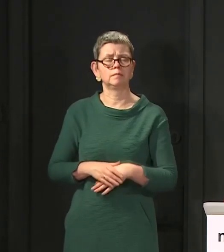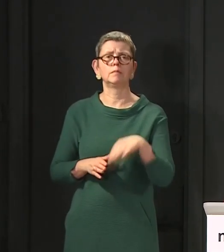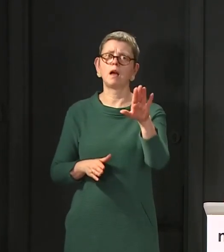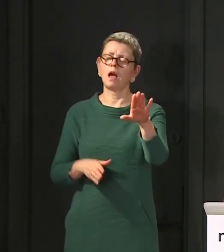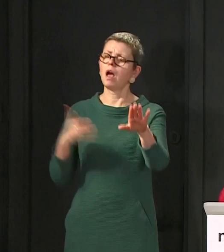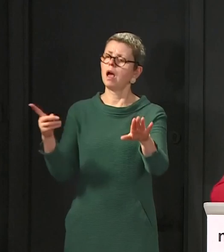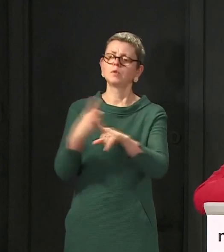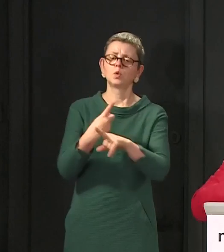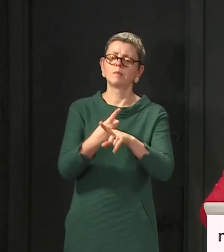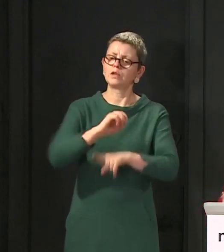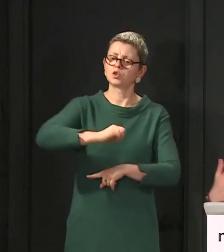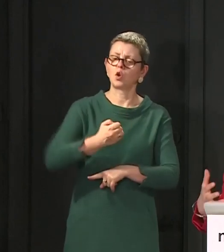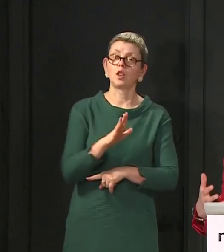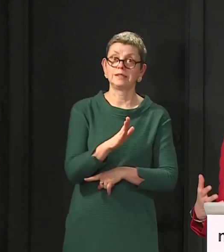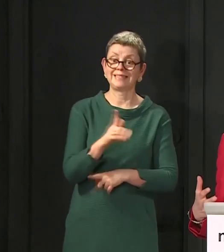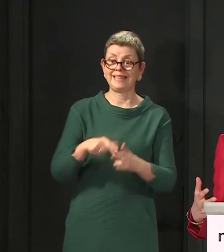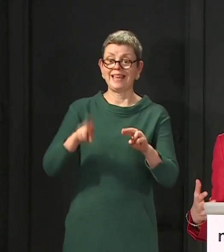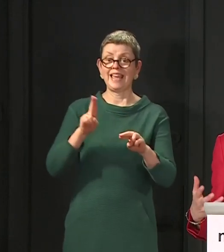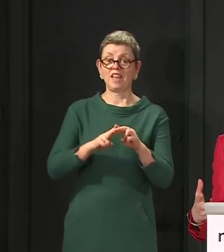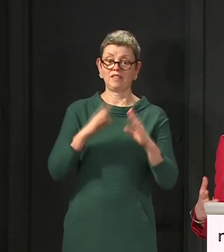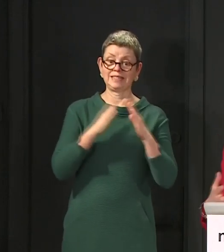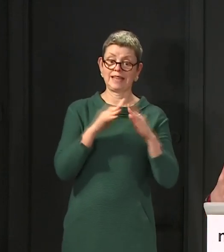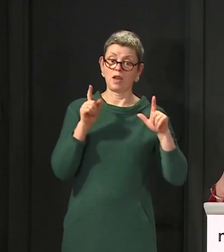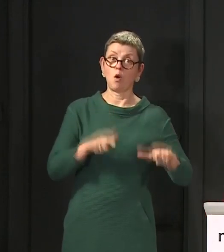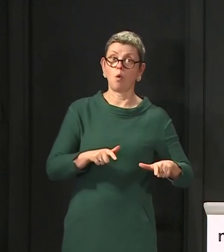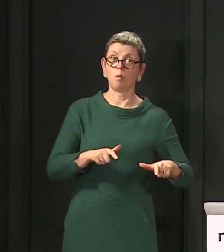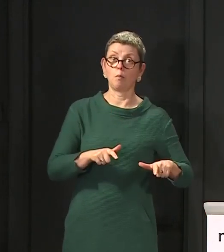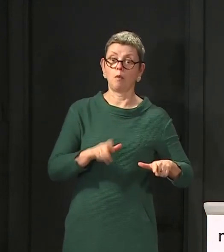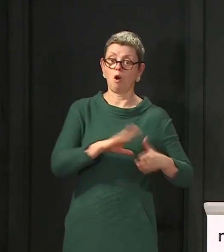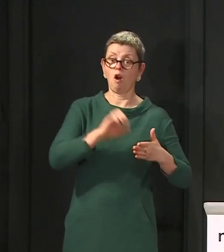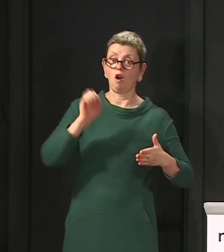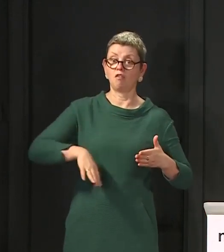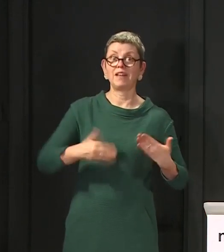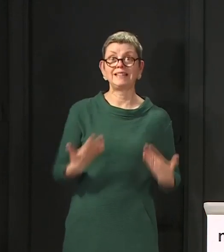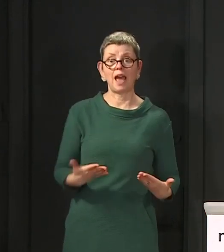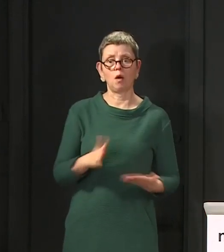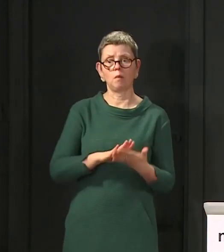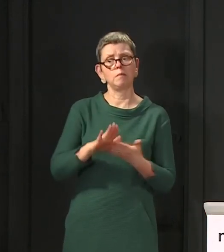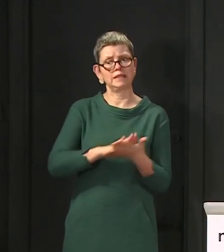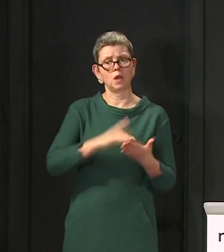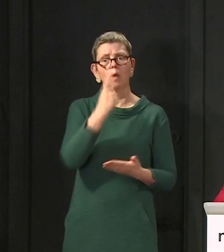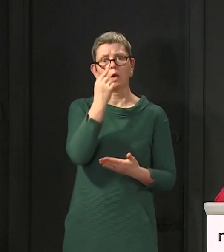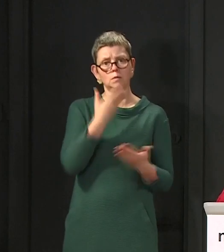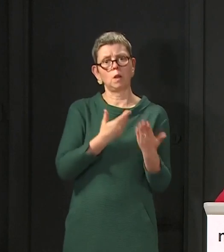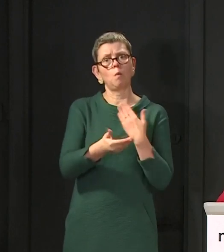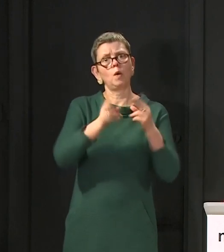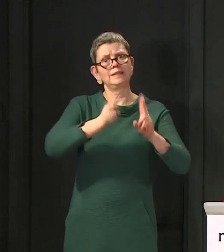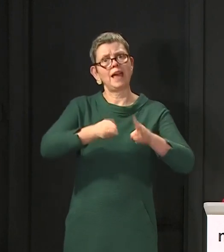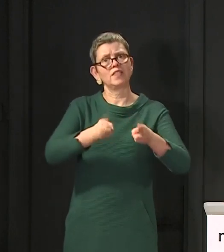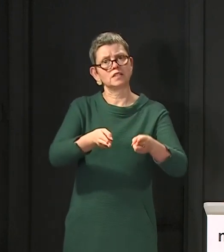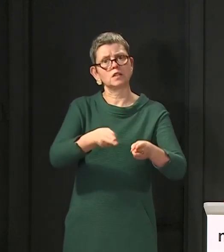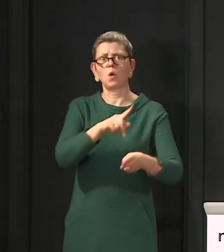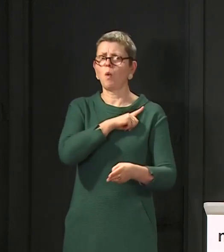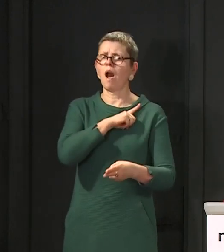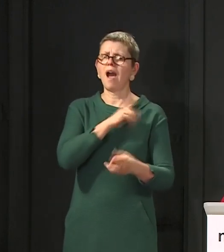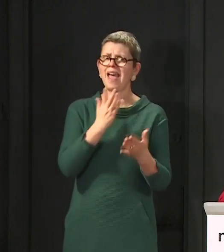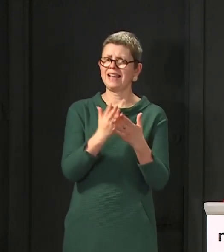Scotland if we were to drop the stay-at-home message, because the evidence I see says that we are still at such a